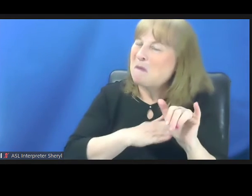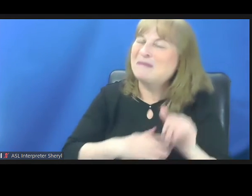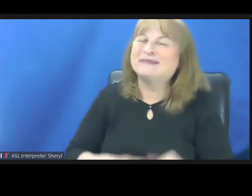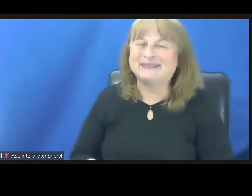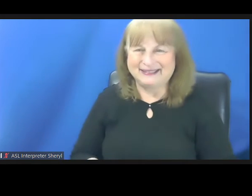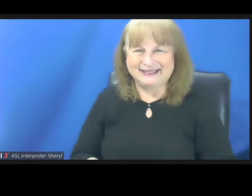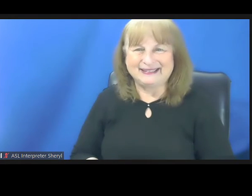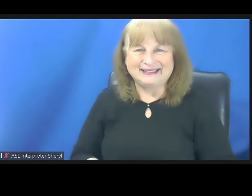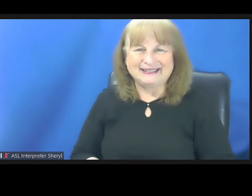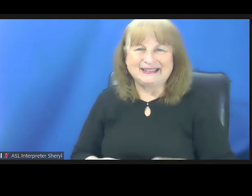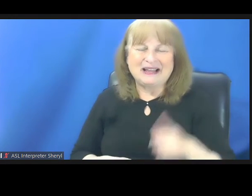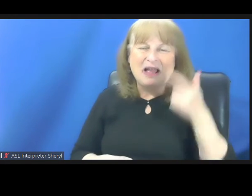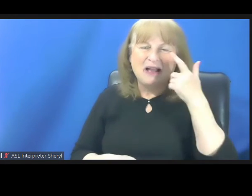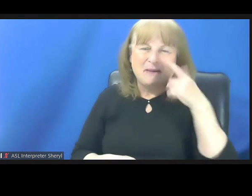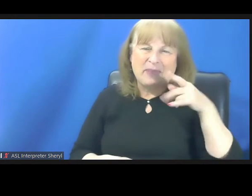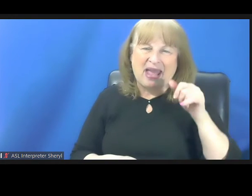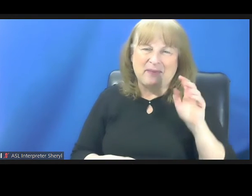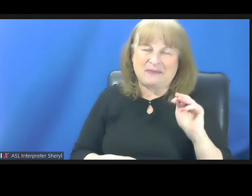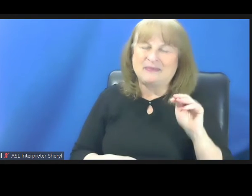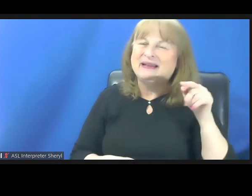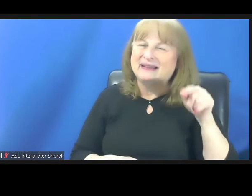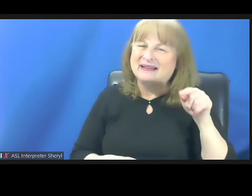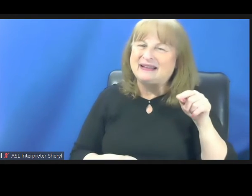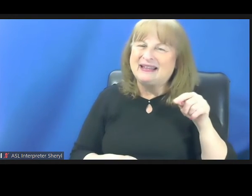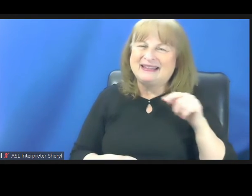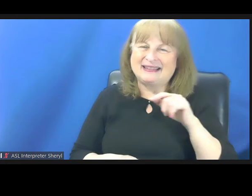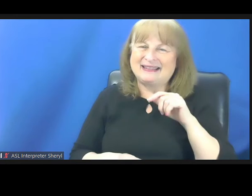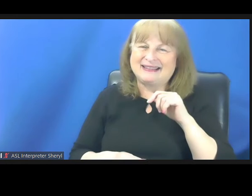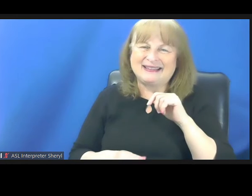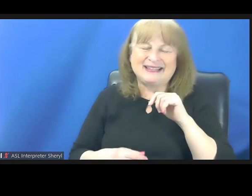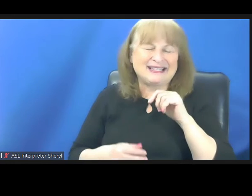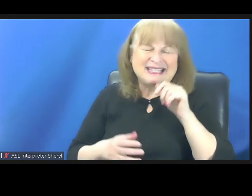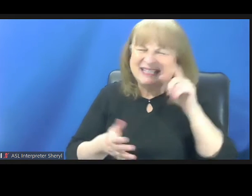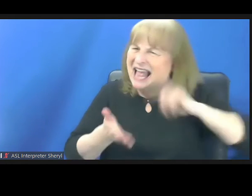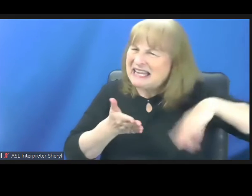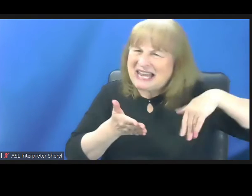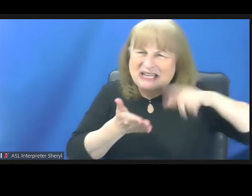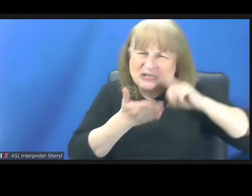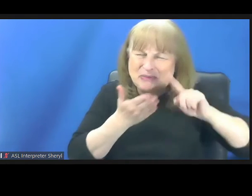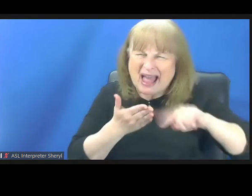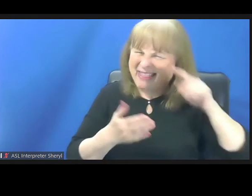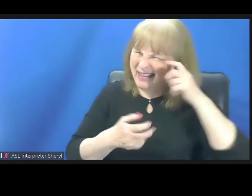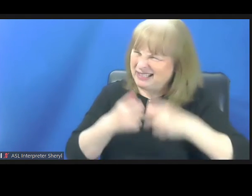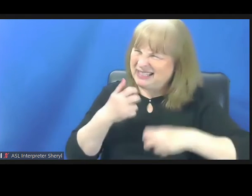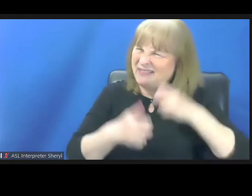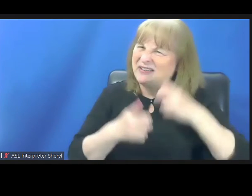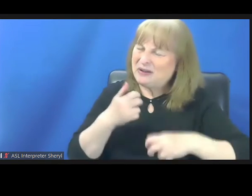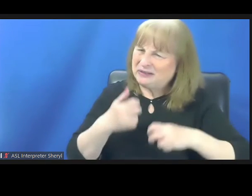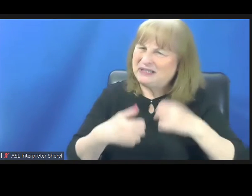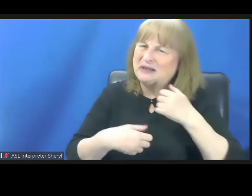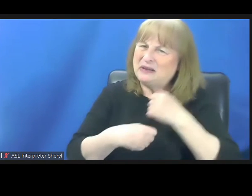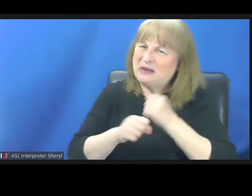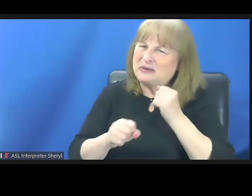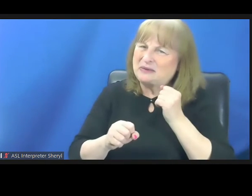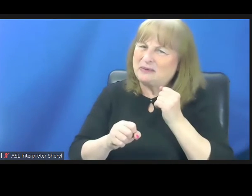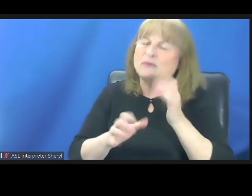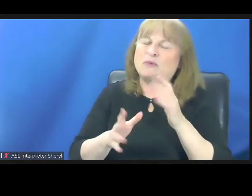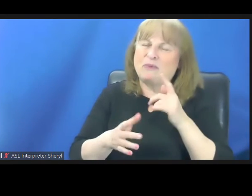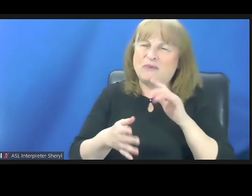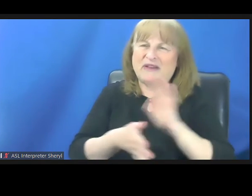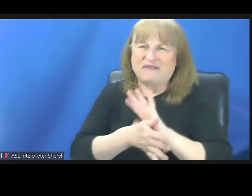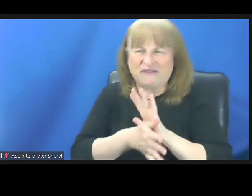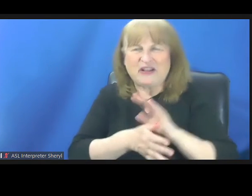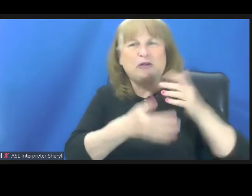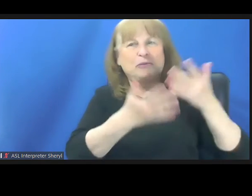I mean, because this hasn't really been explored yet, because I think it's the difficulty of making, when film was film